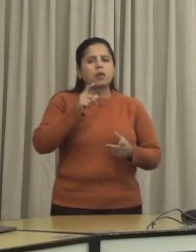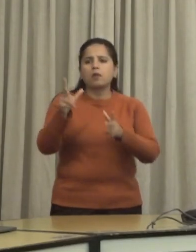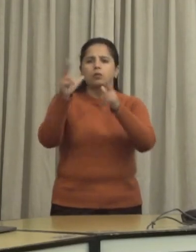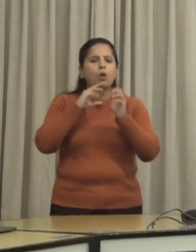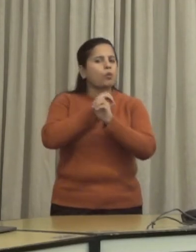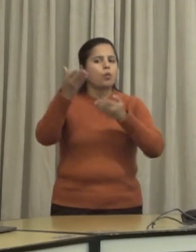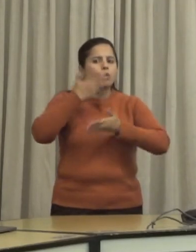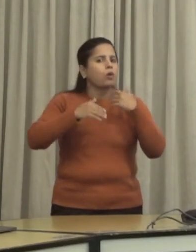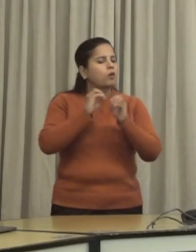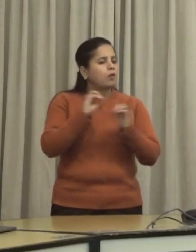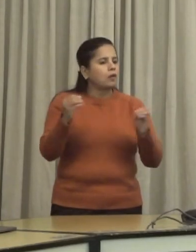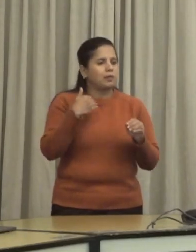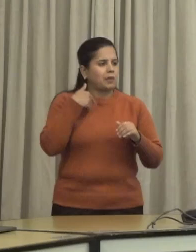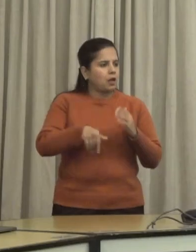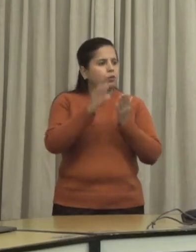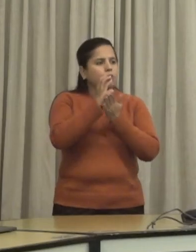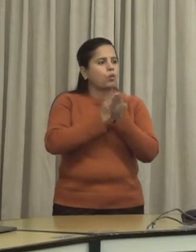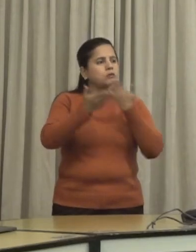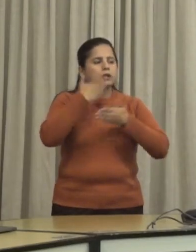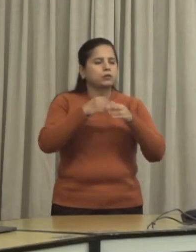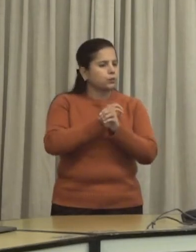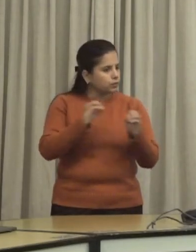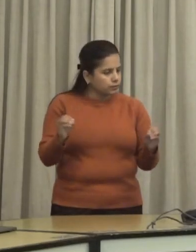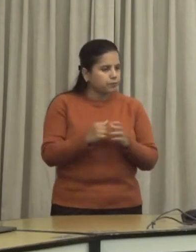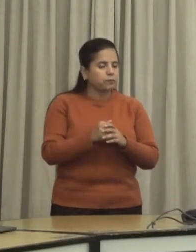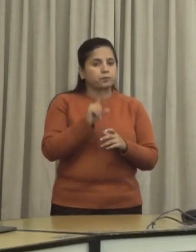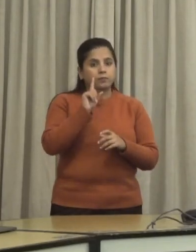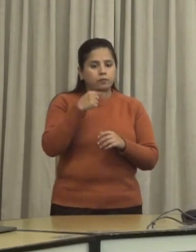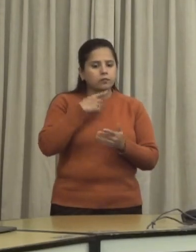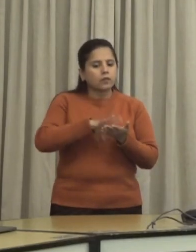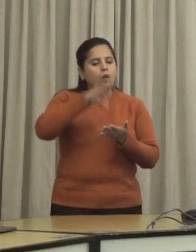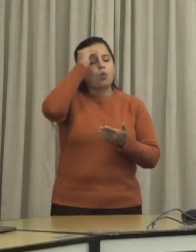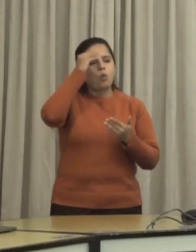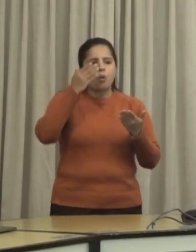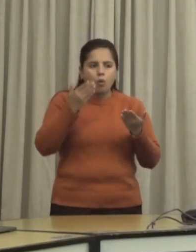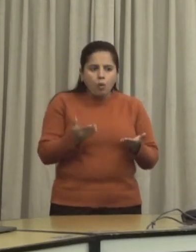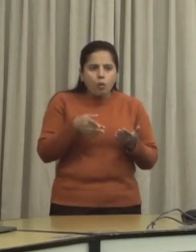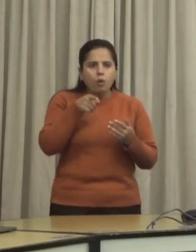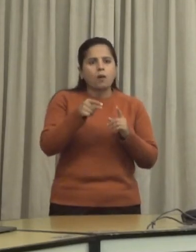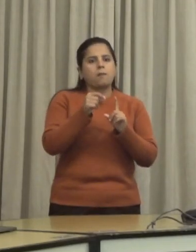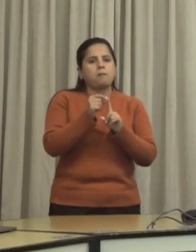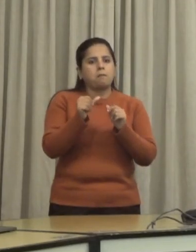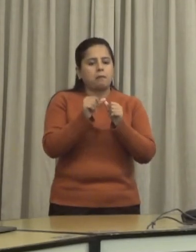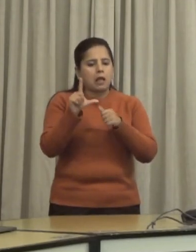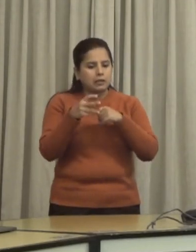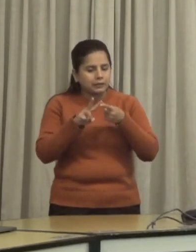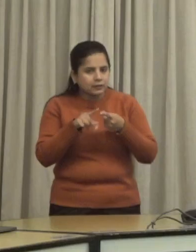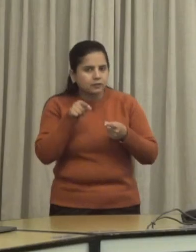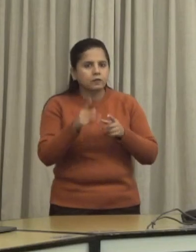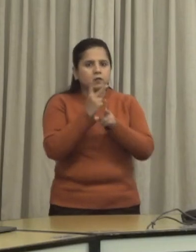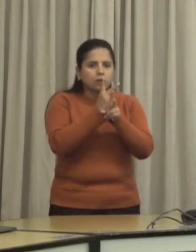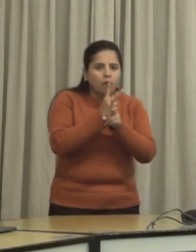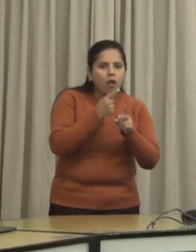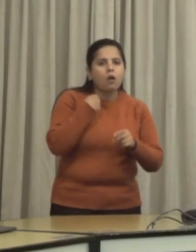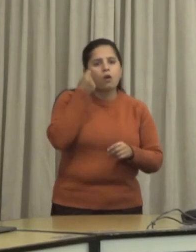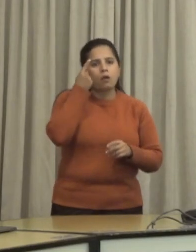us. No, this was not in our curriculum, so we were not knowing. But after learning about palliative care, after understanding